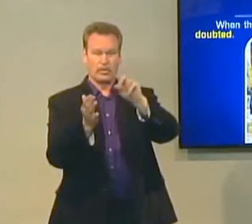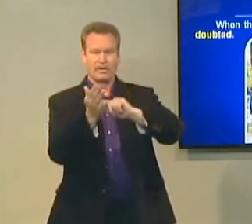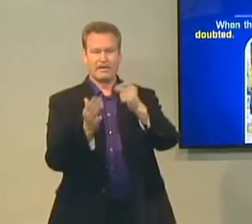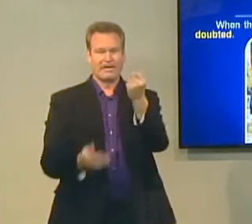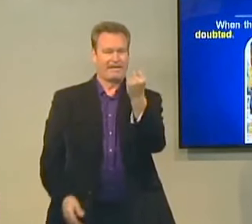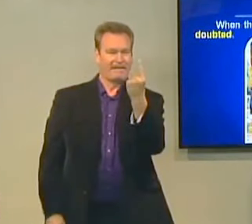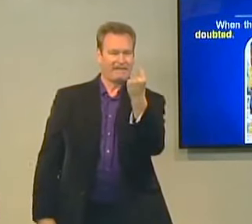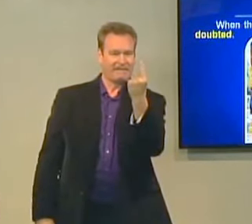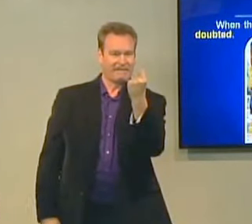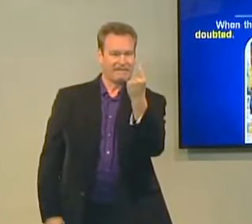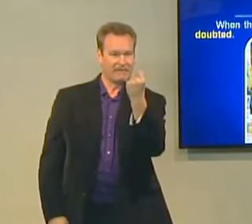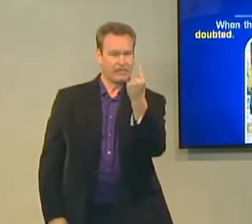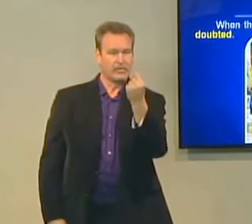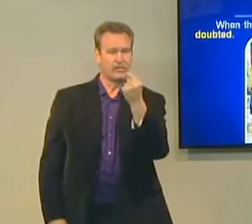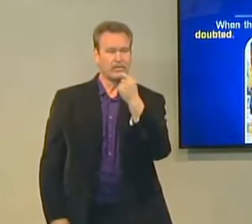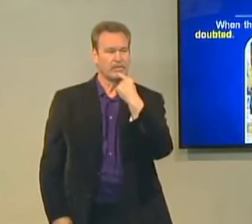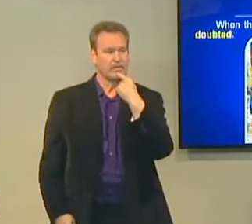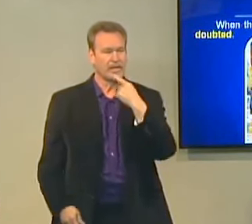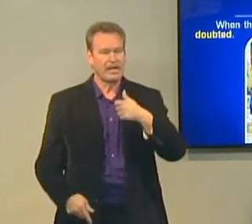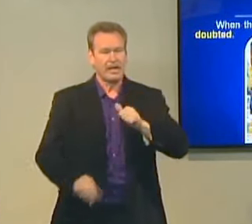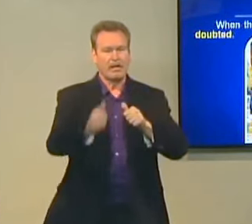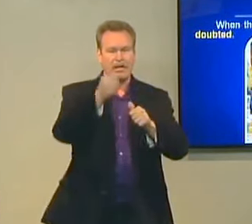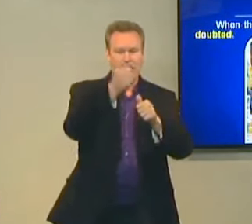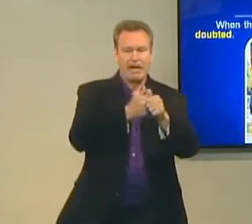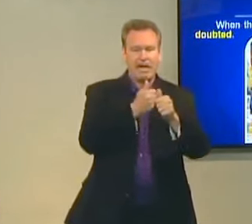In Philippians, in chapter 2, verse 11, it says,